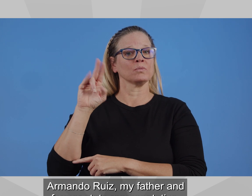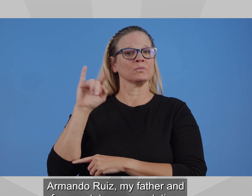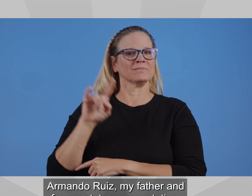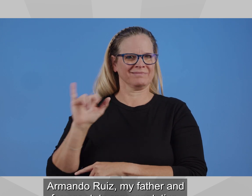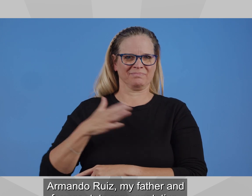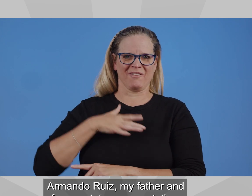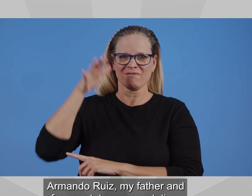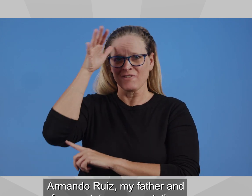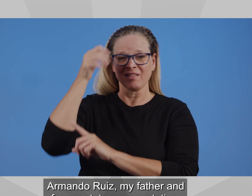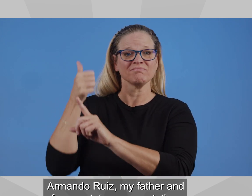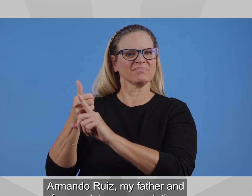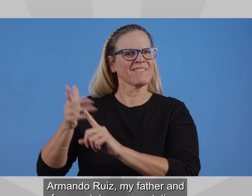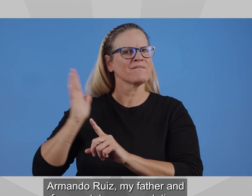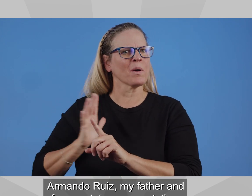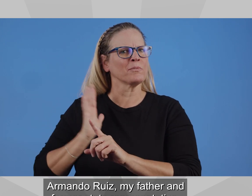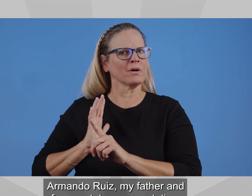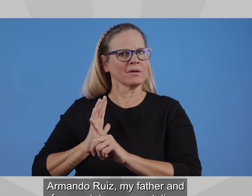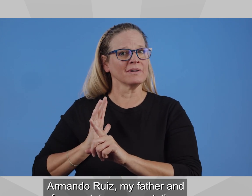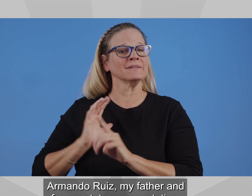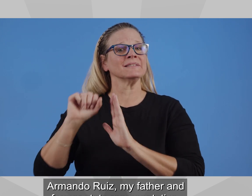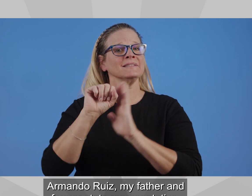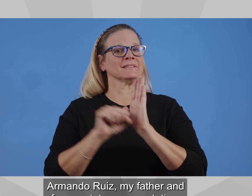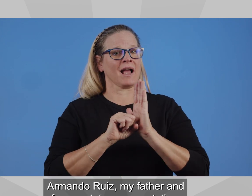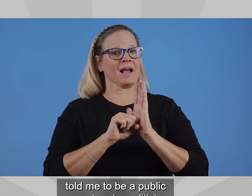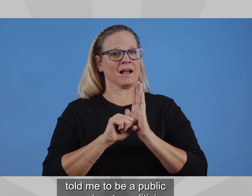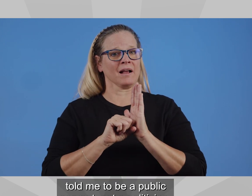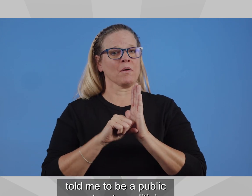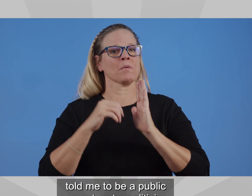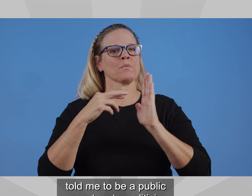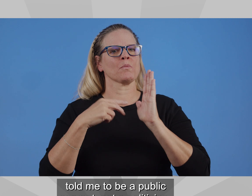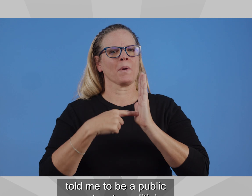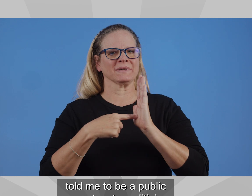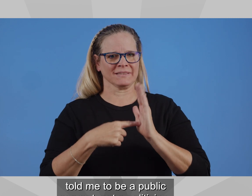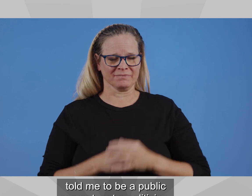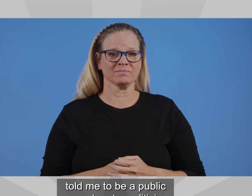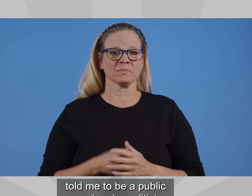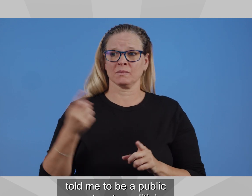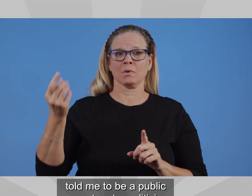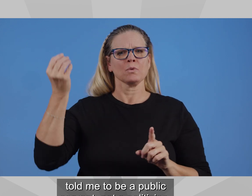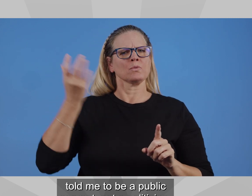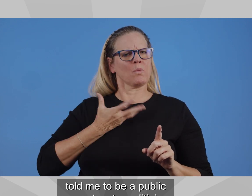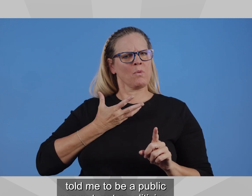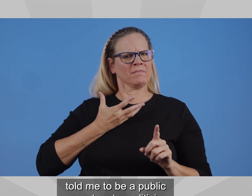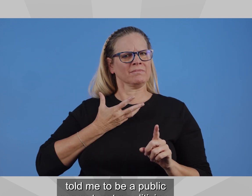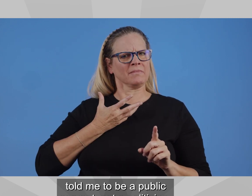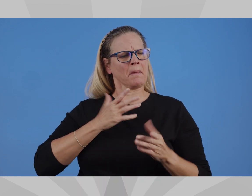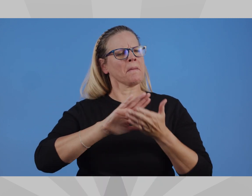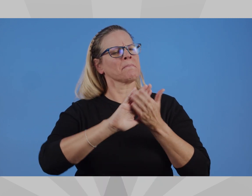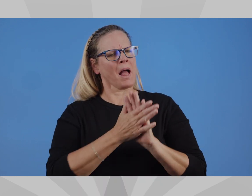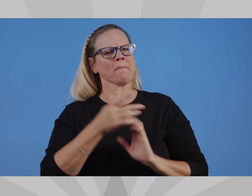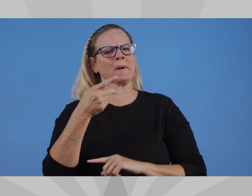Armando Ruiz, my father and former state representative, told me to be a public servant, not a